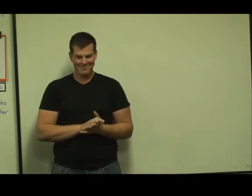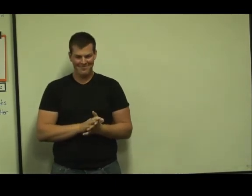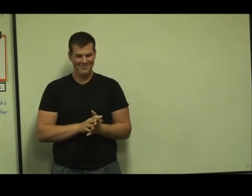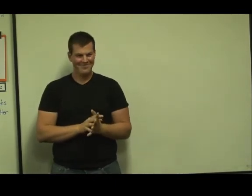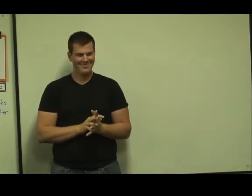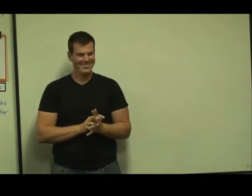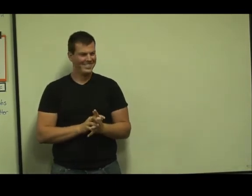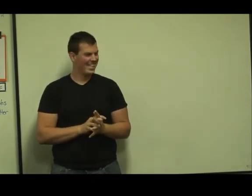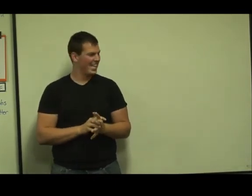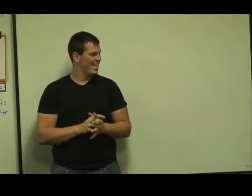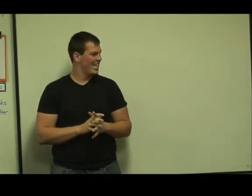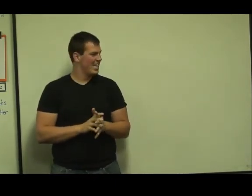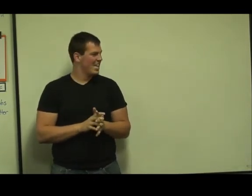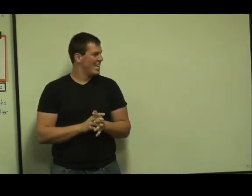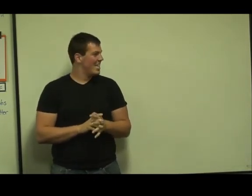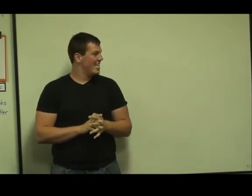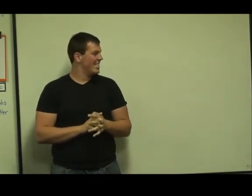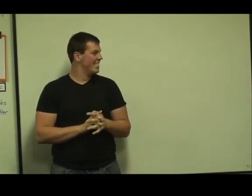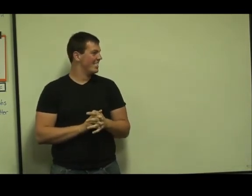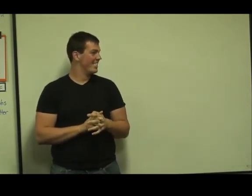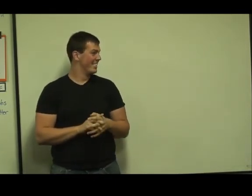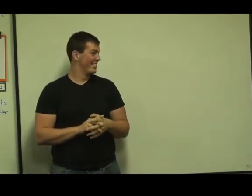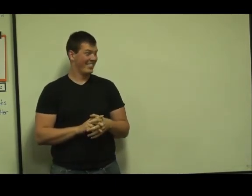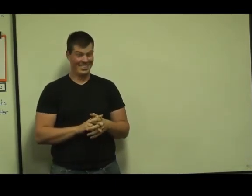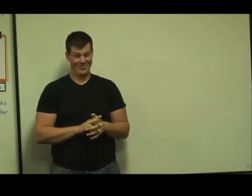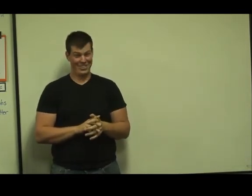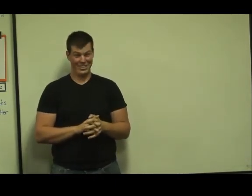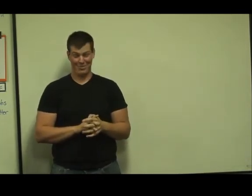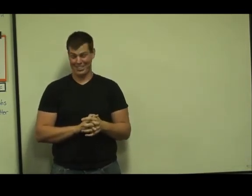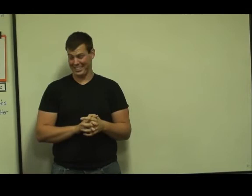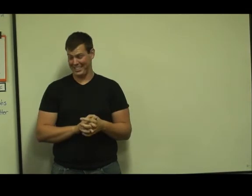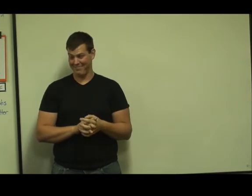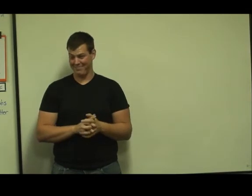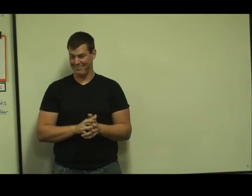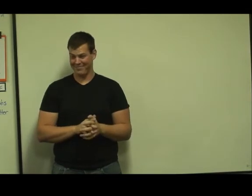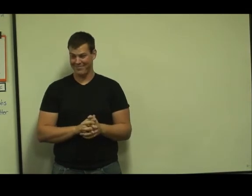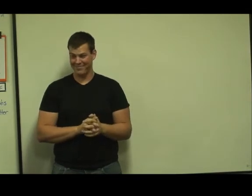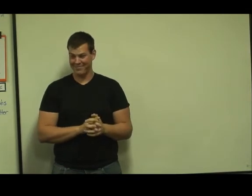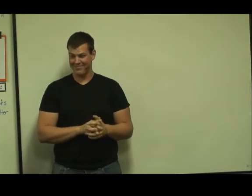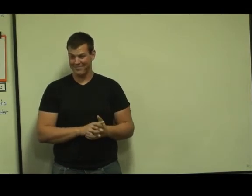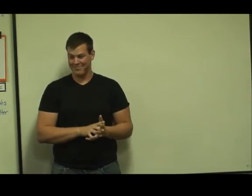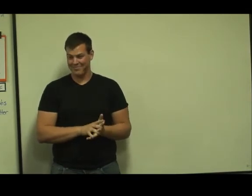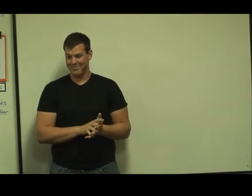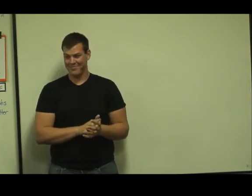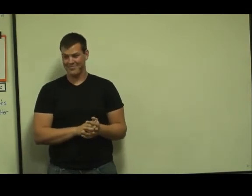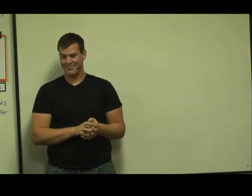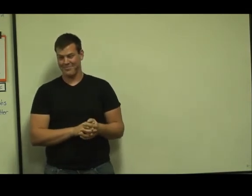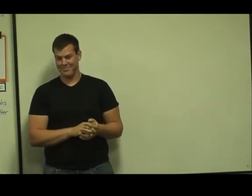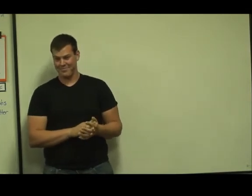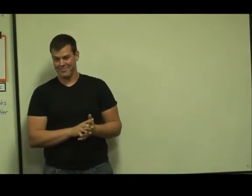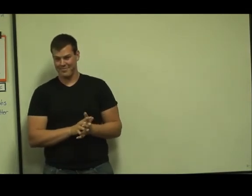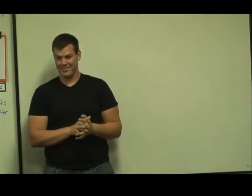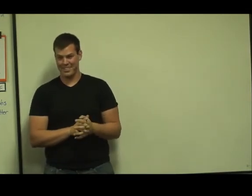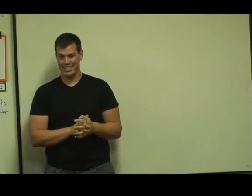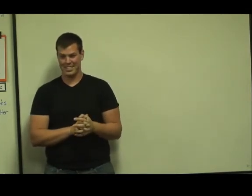Top Gun. No? Oh.